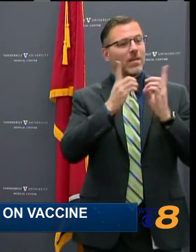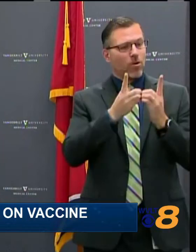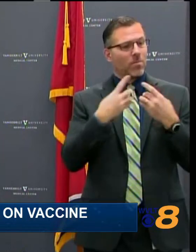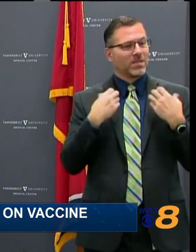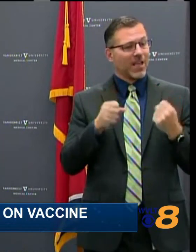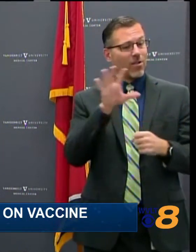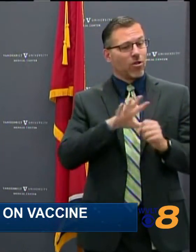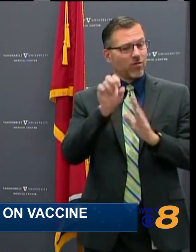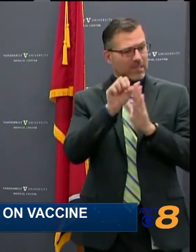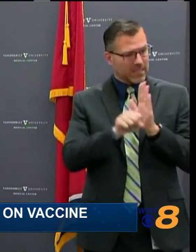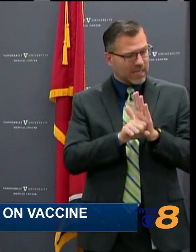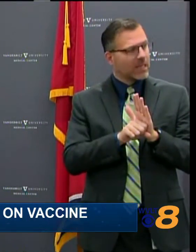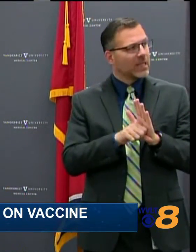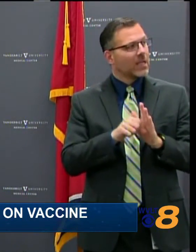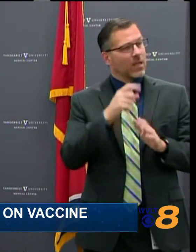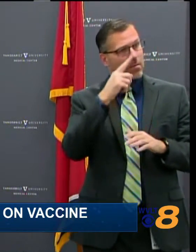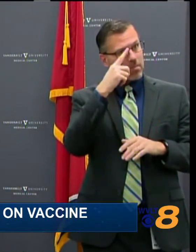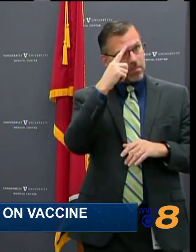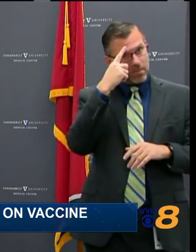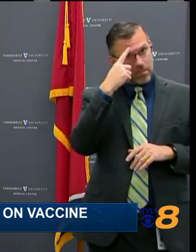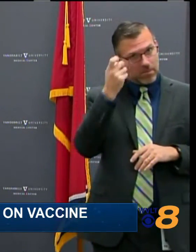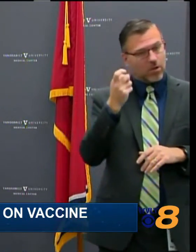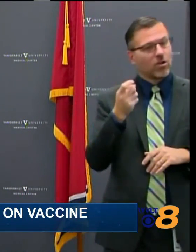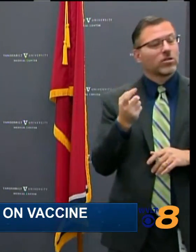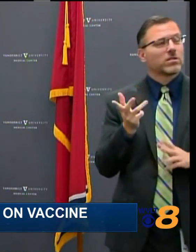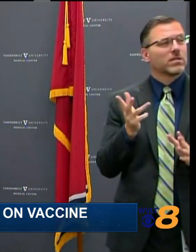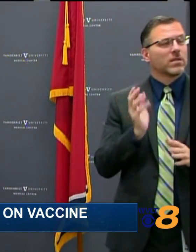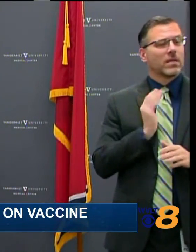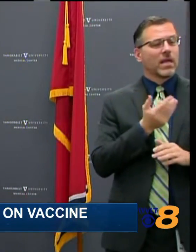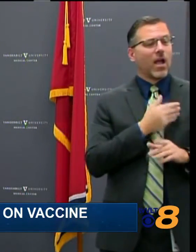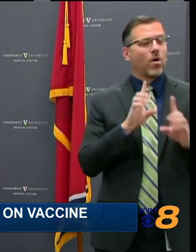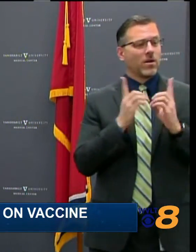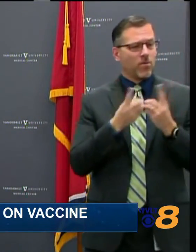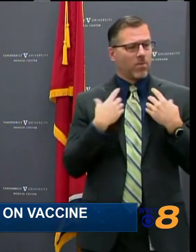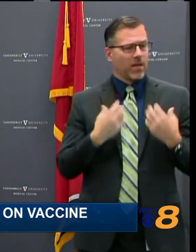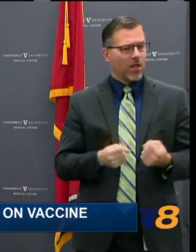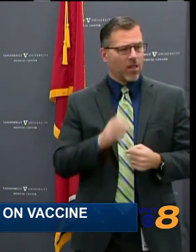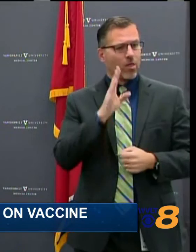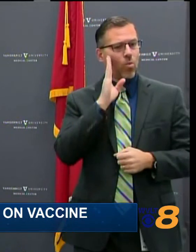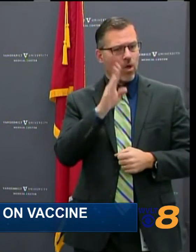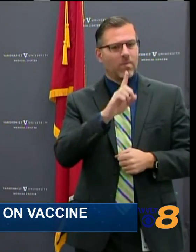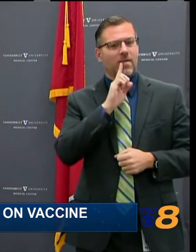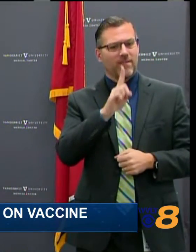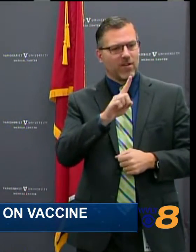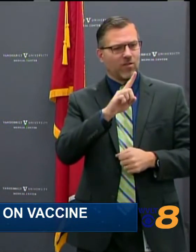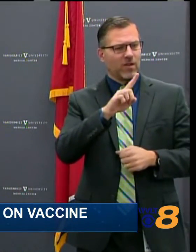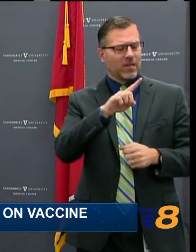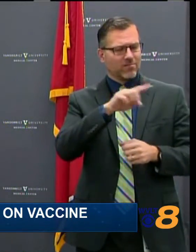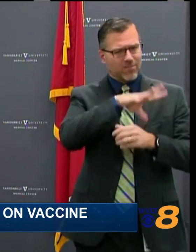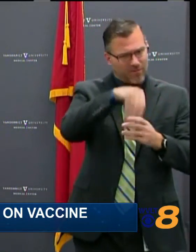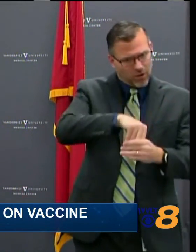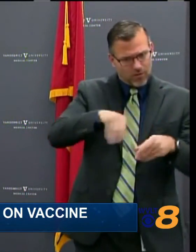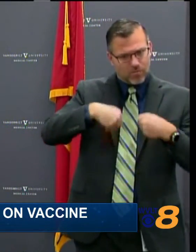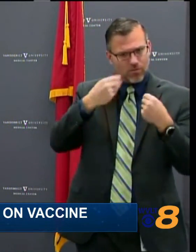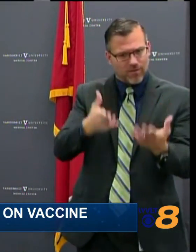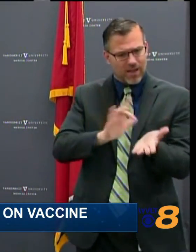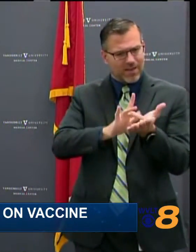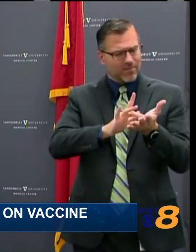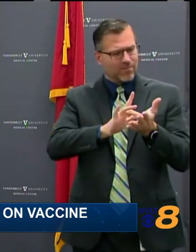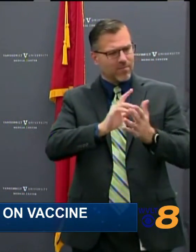state, because it's important that while our departments are going to be very engaged in distributing vaccine, we also want to